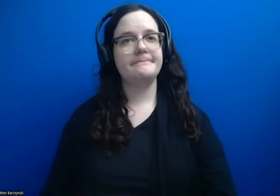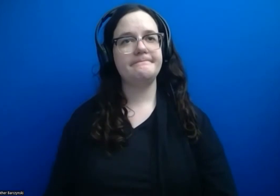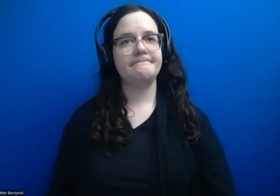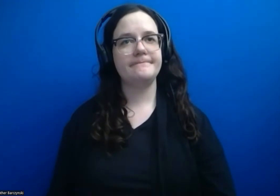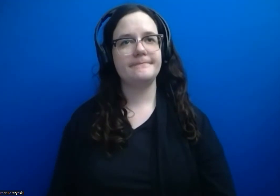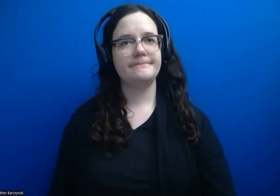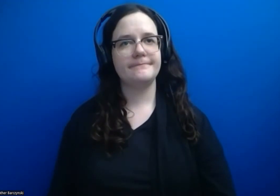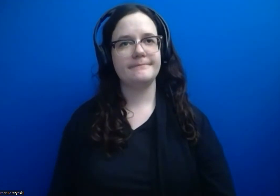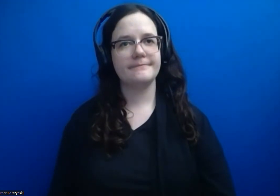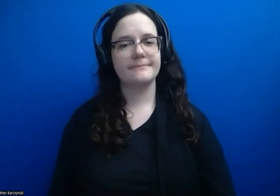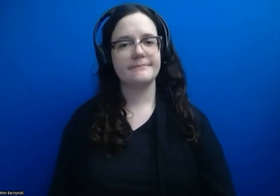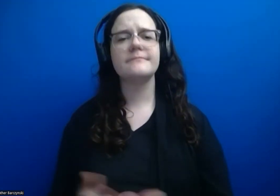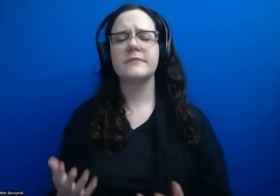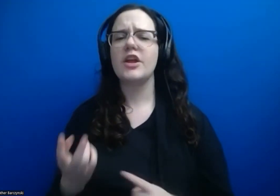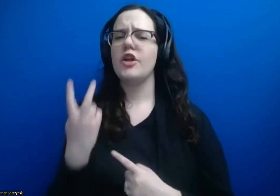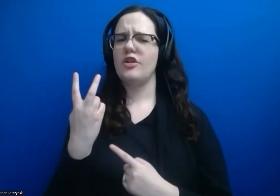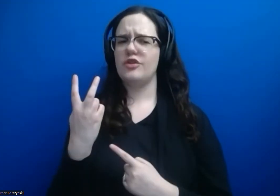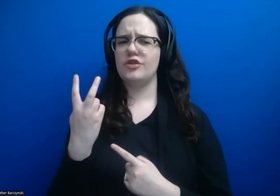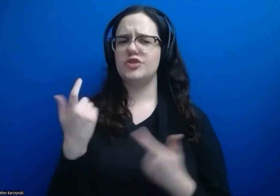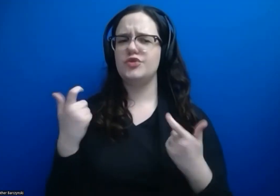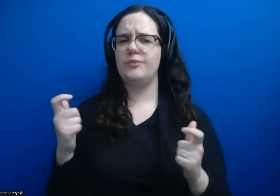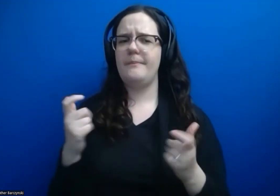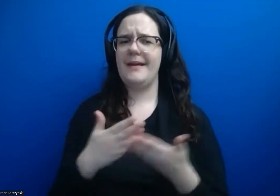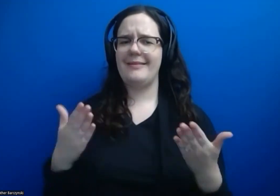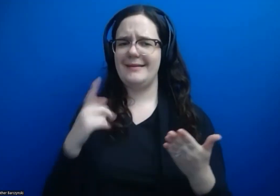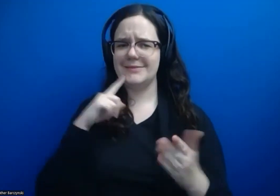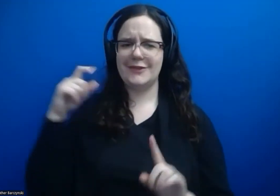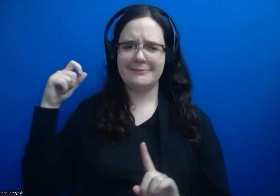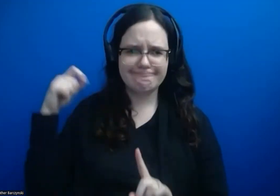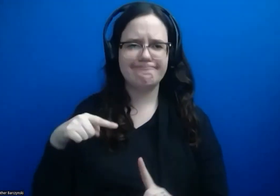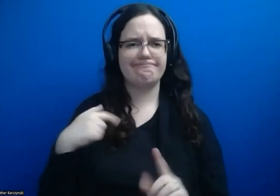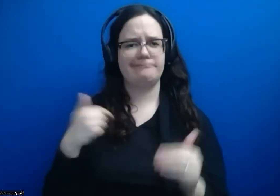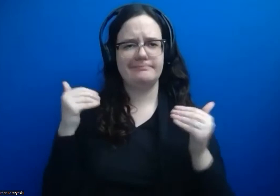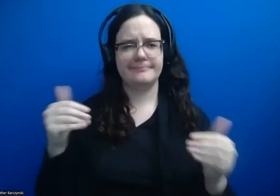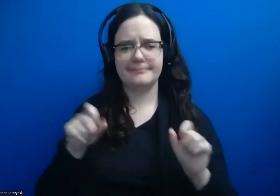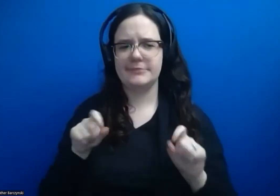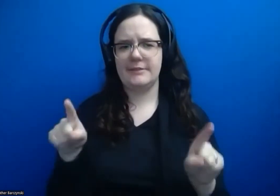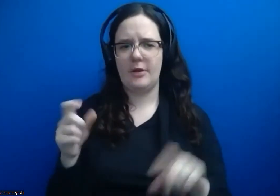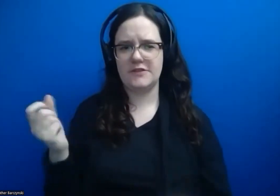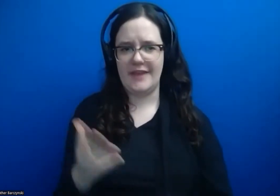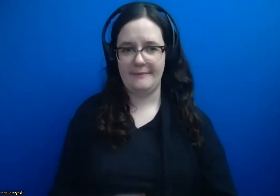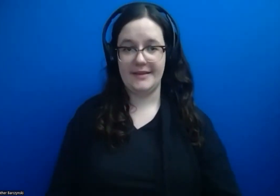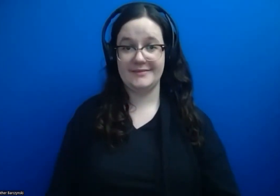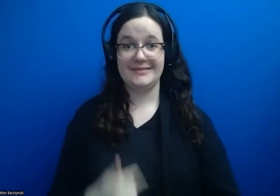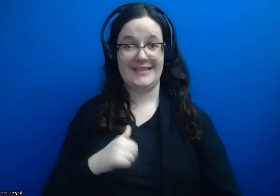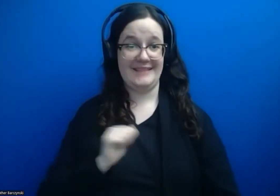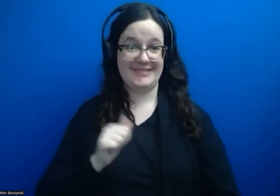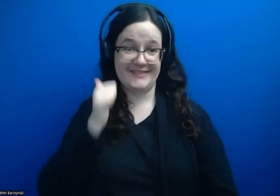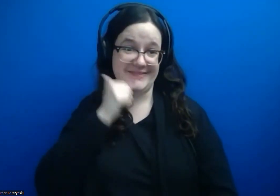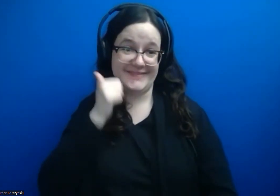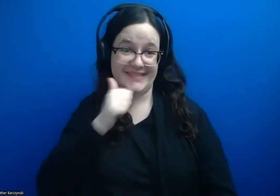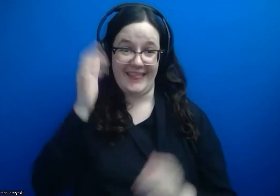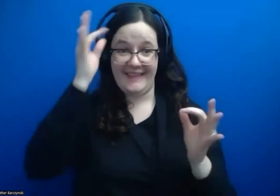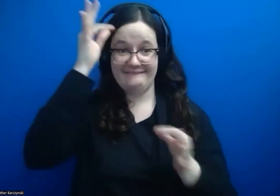there were two major things that kind of set me off into my compulsive gambling. I was a daily fantasy sports player. I only